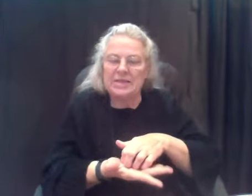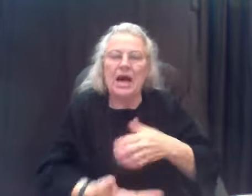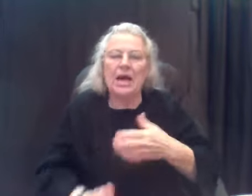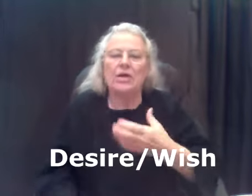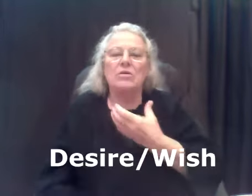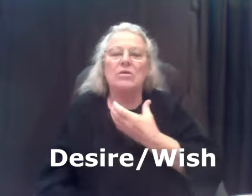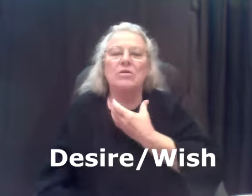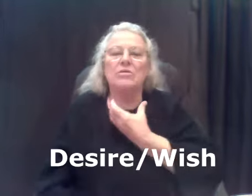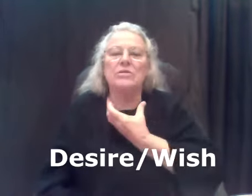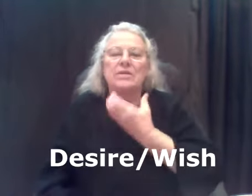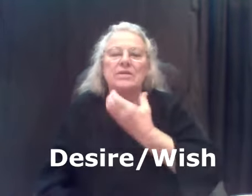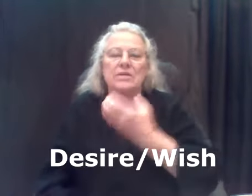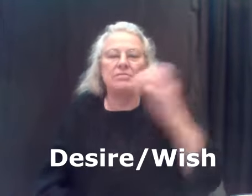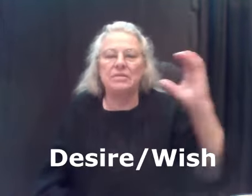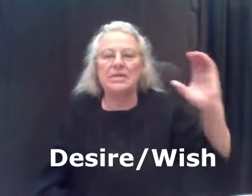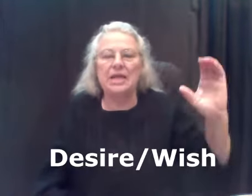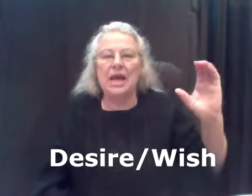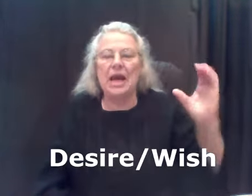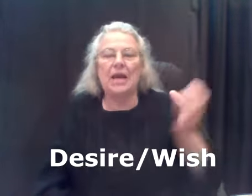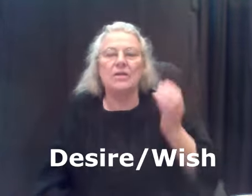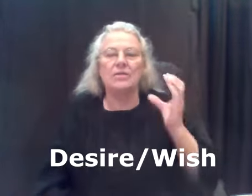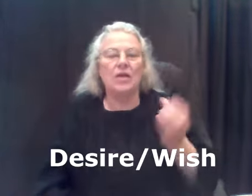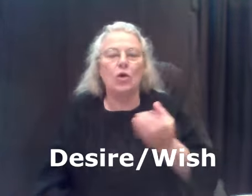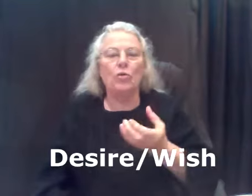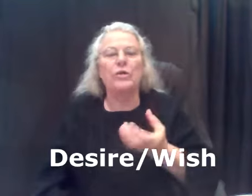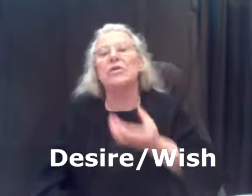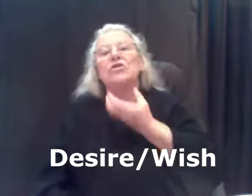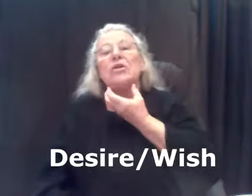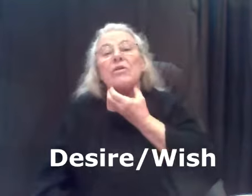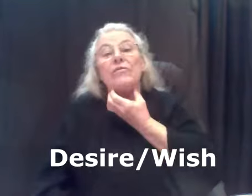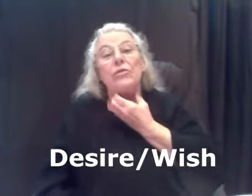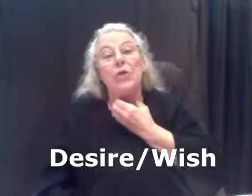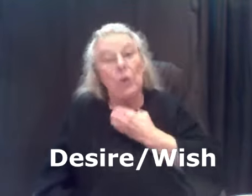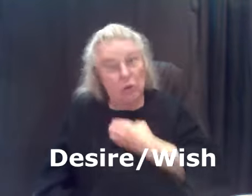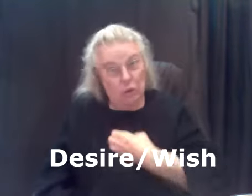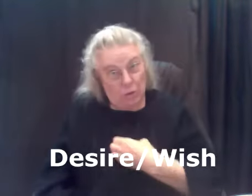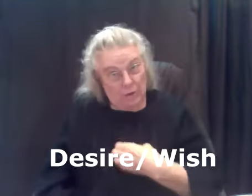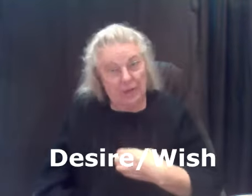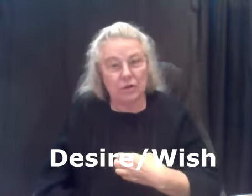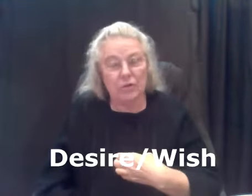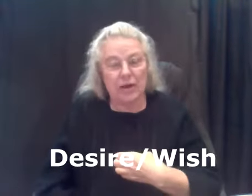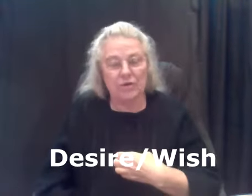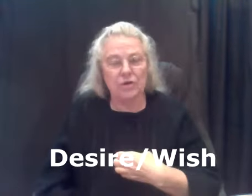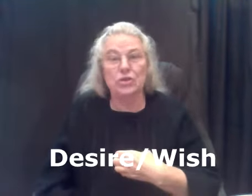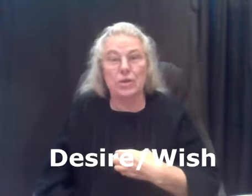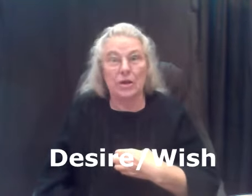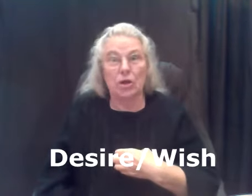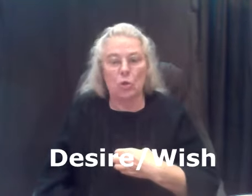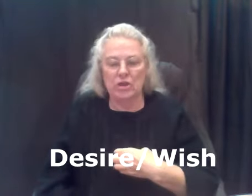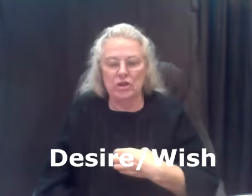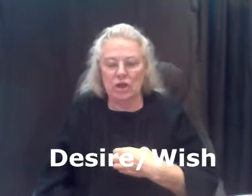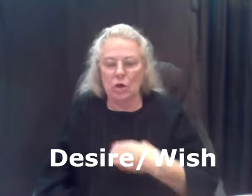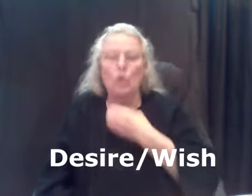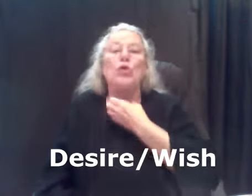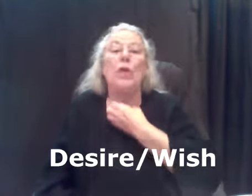Desire. Oh, that's a C hand. It's like you're holding a chunk of food. You want that to go down to your stomach. You're wishing, or you have